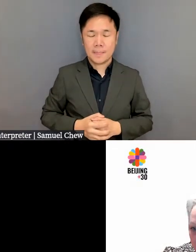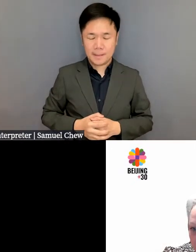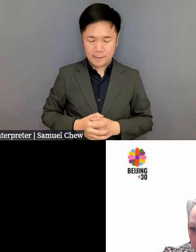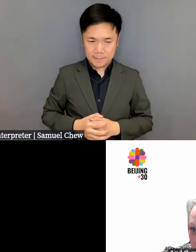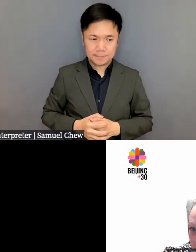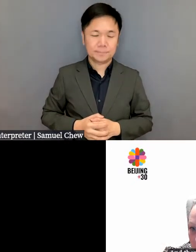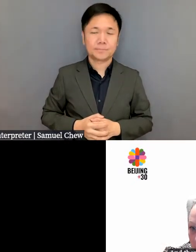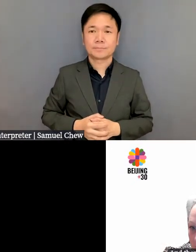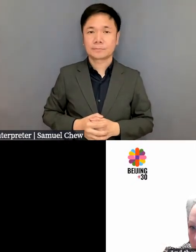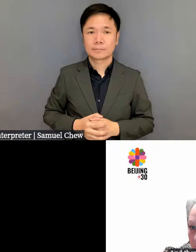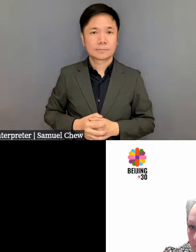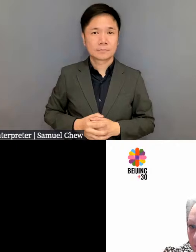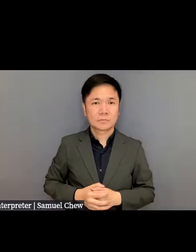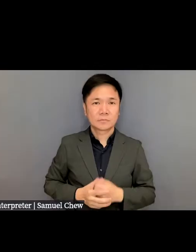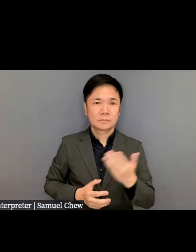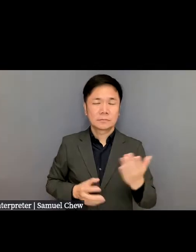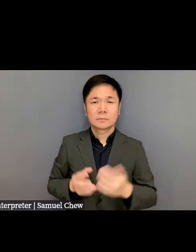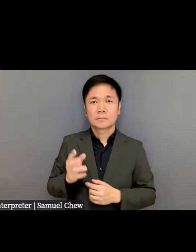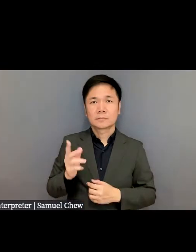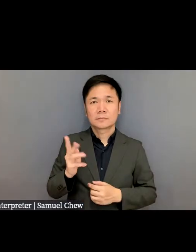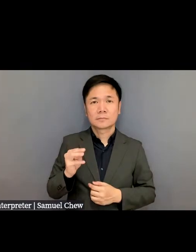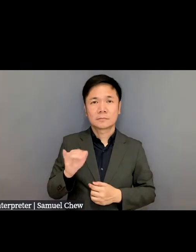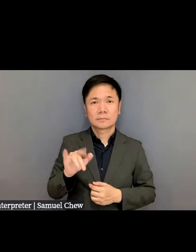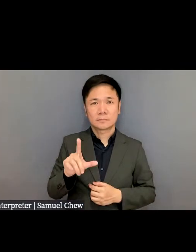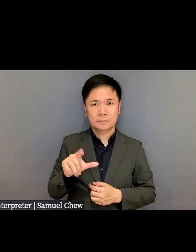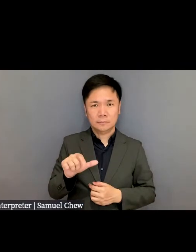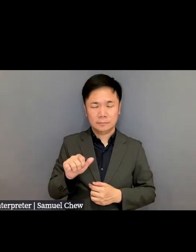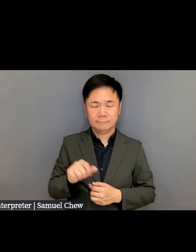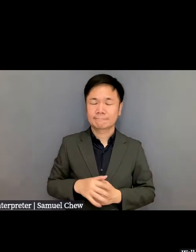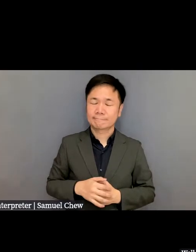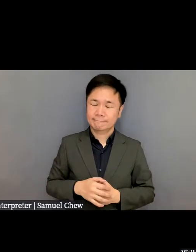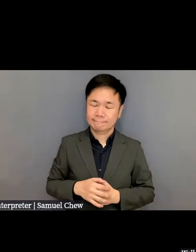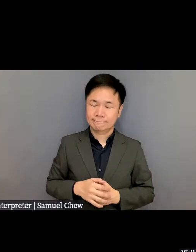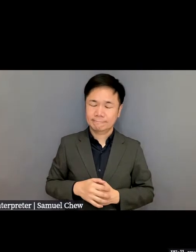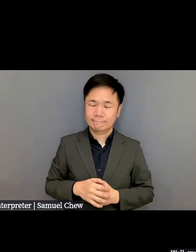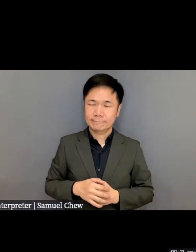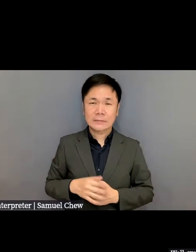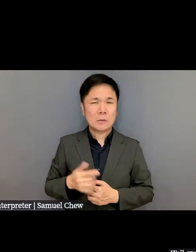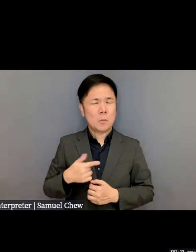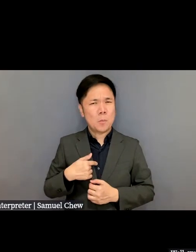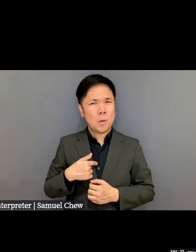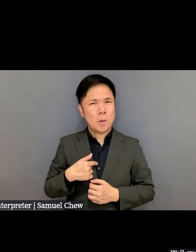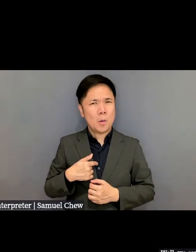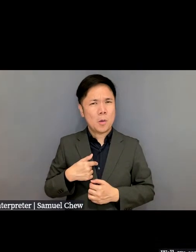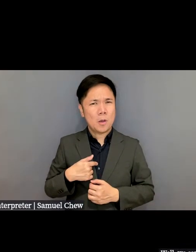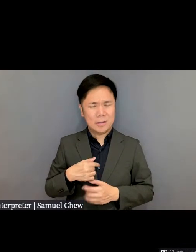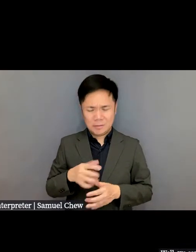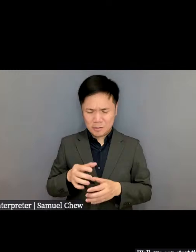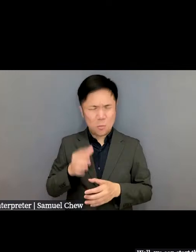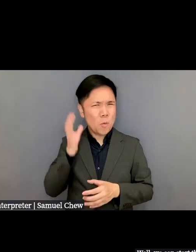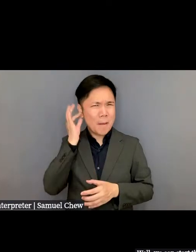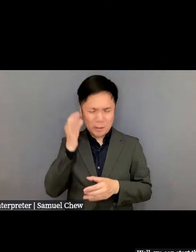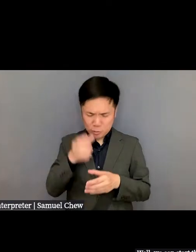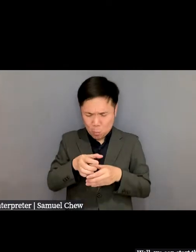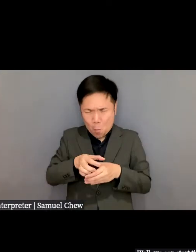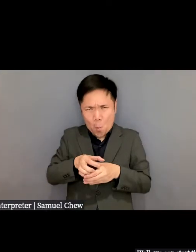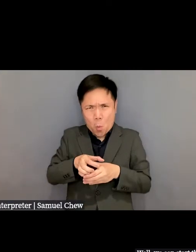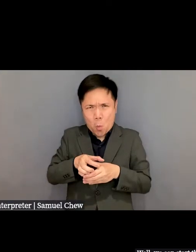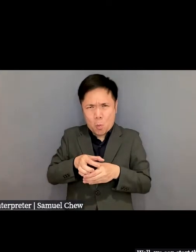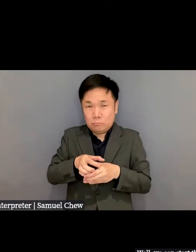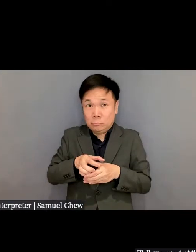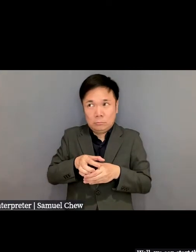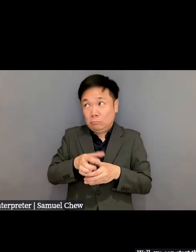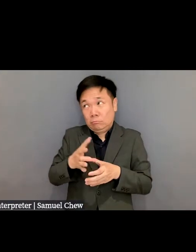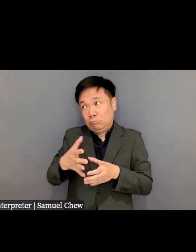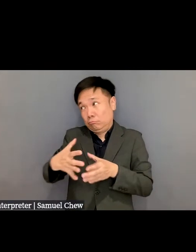Well, we can start thinking how we are minority in this sector, and still sometimes